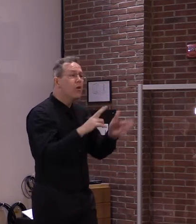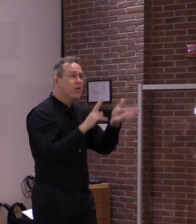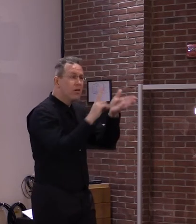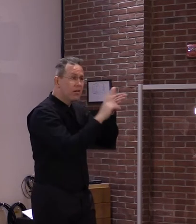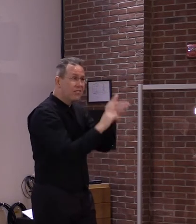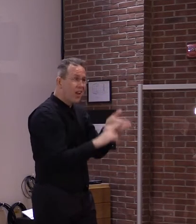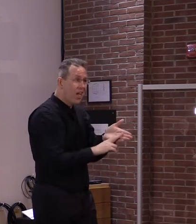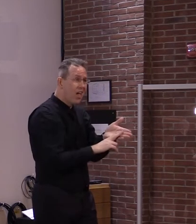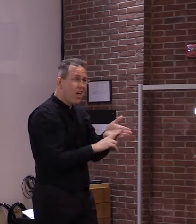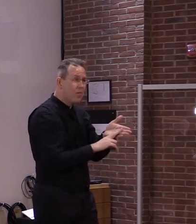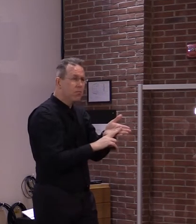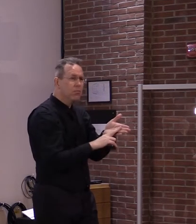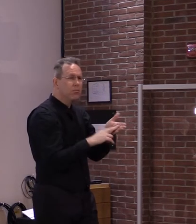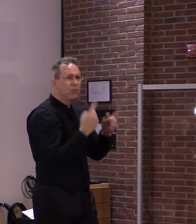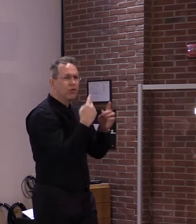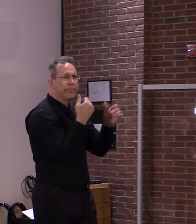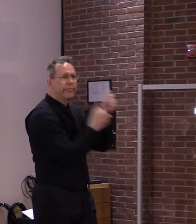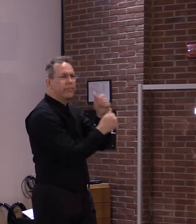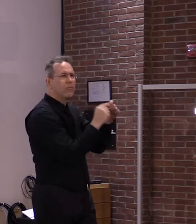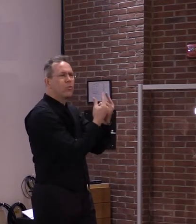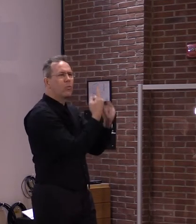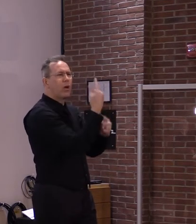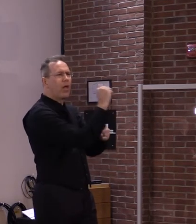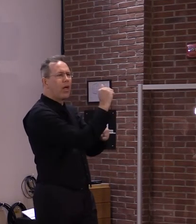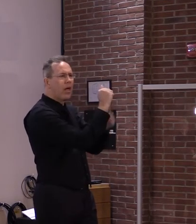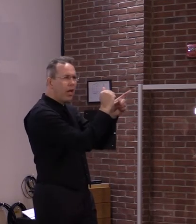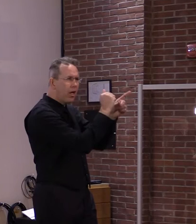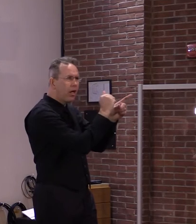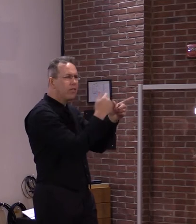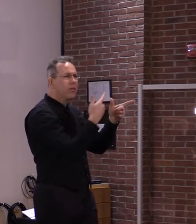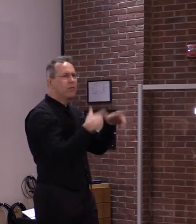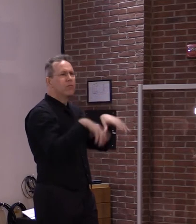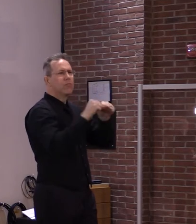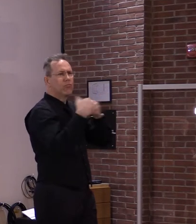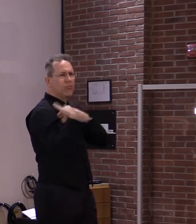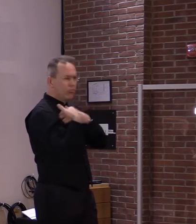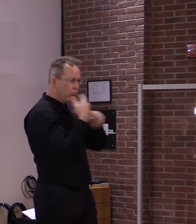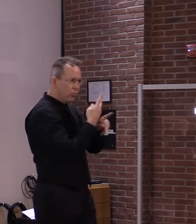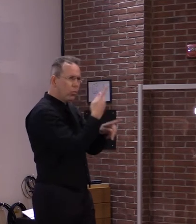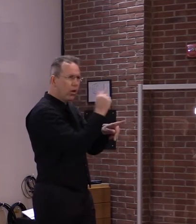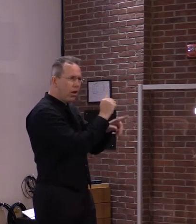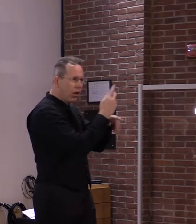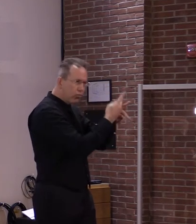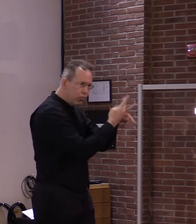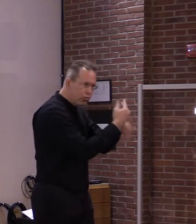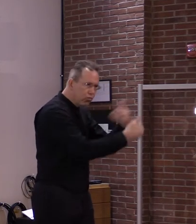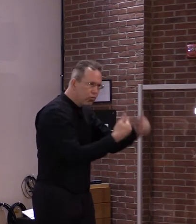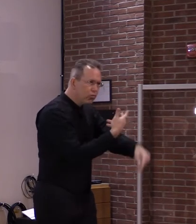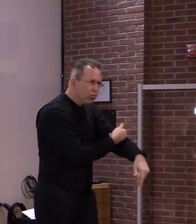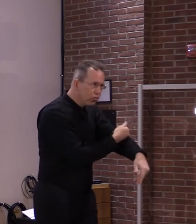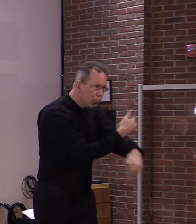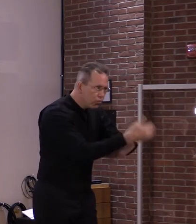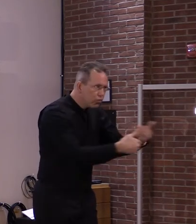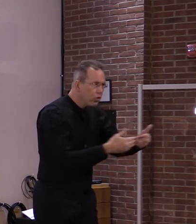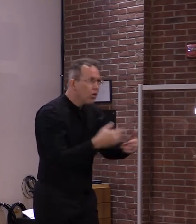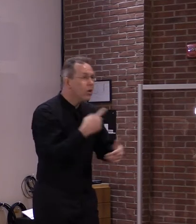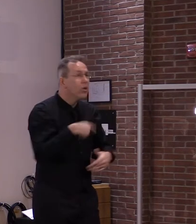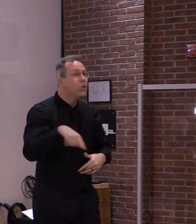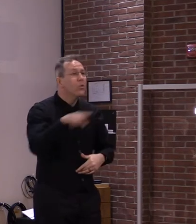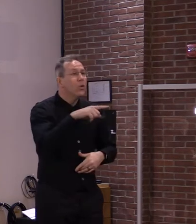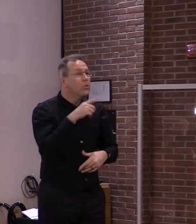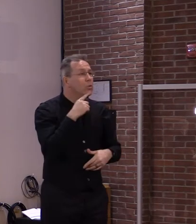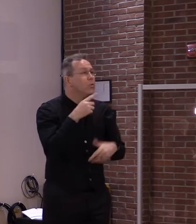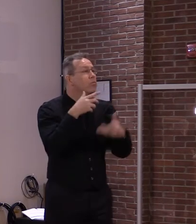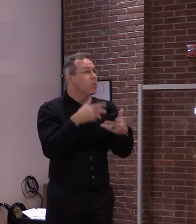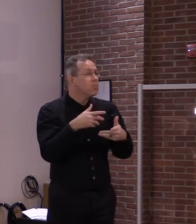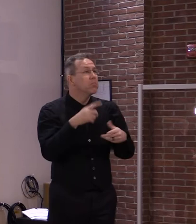the basically the 1a program we presume that those people that are there are qualified uh to be in